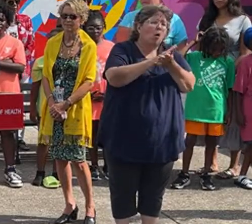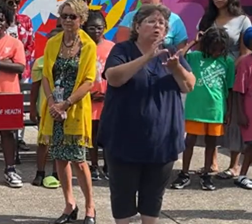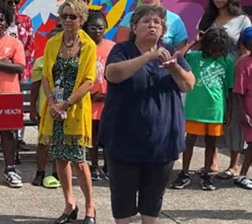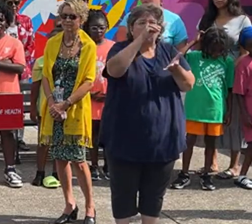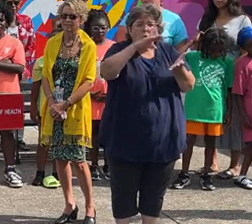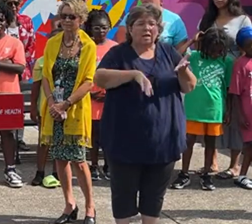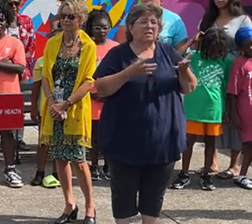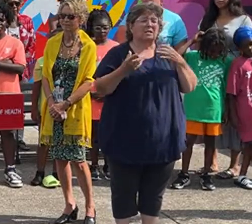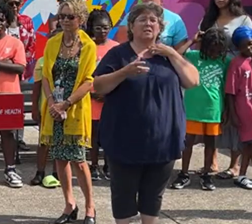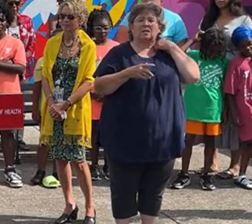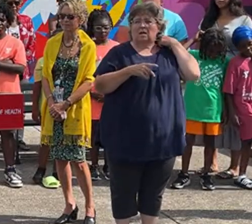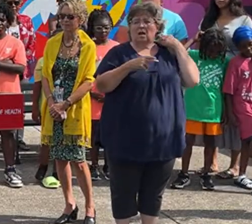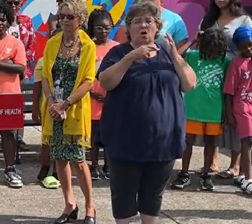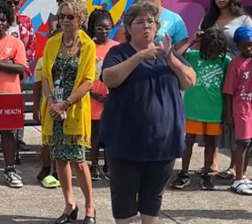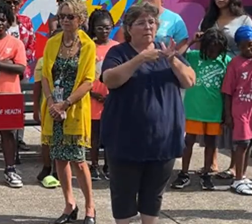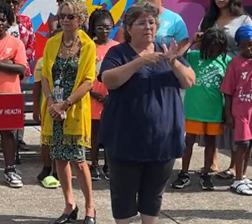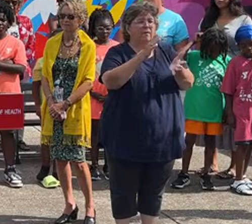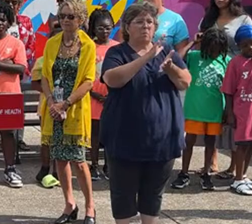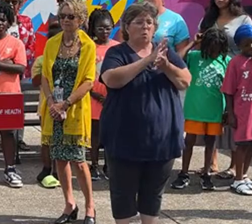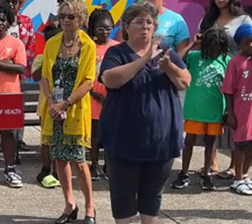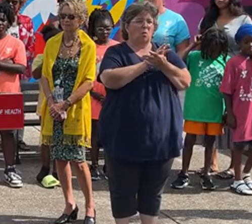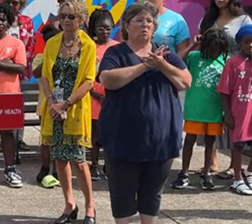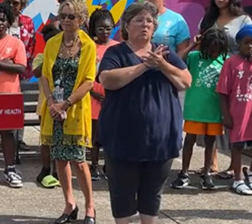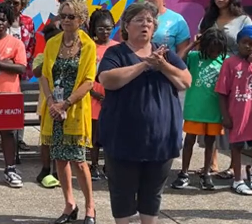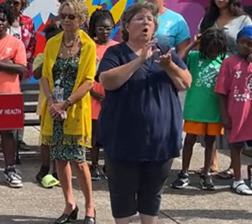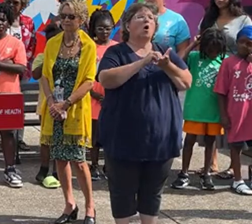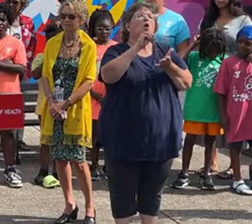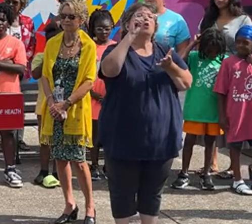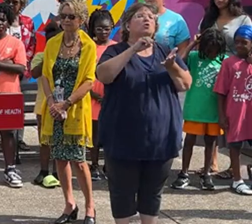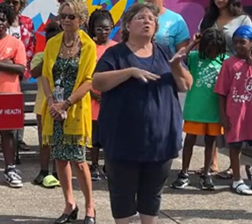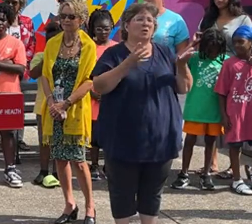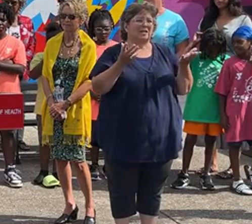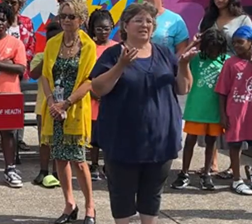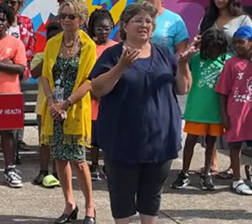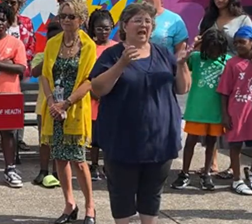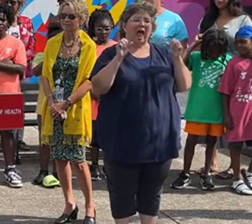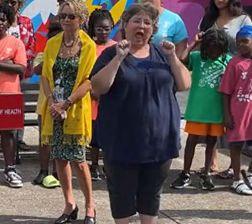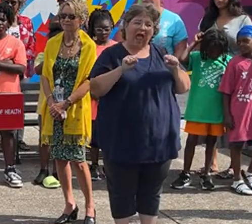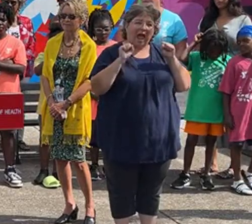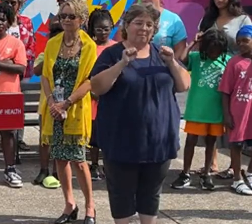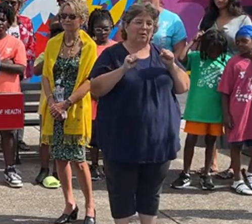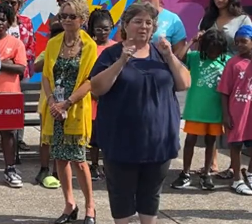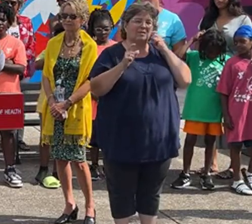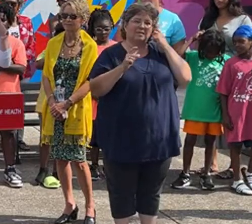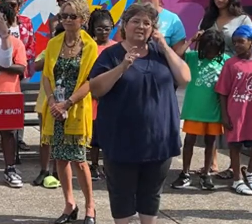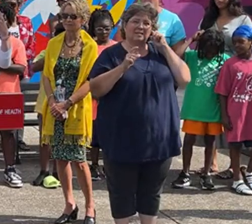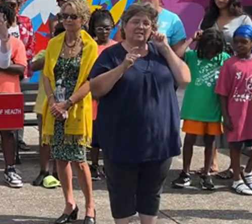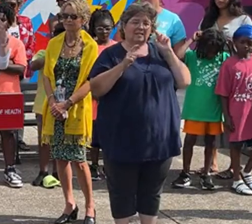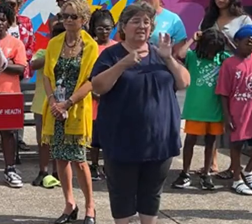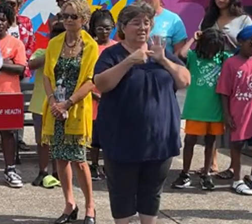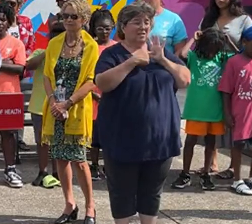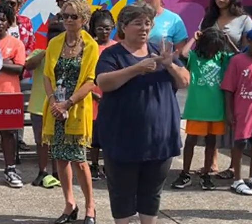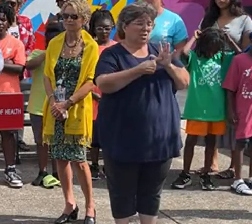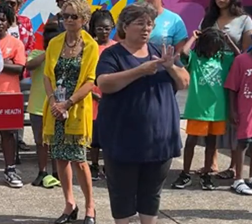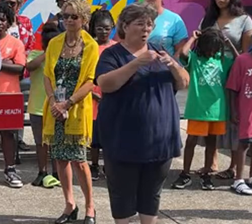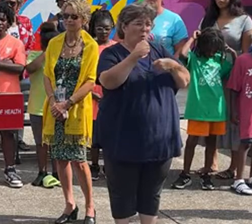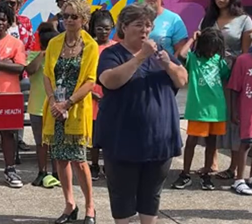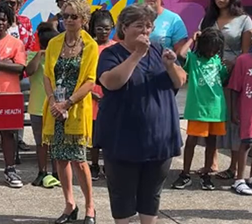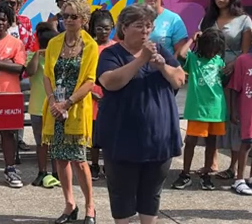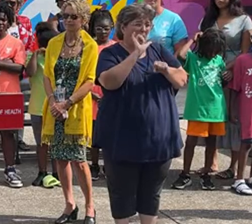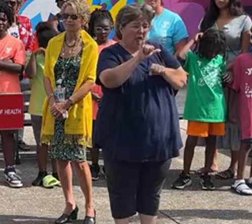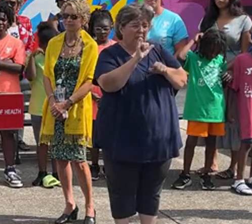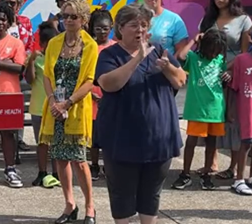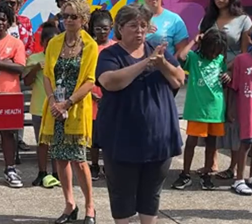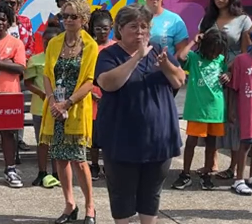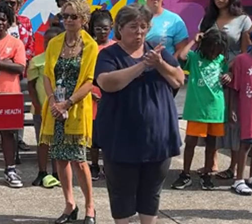have representatives here from that school. Those students were able to install some of the work that they produced in